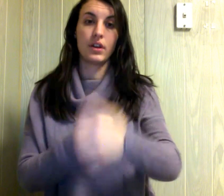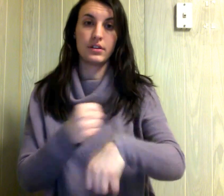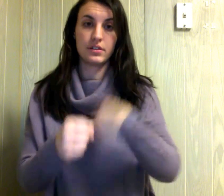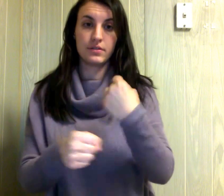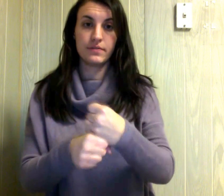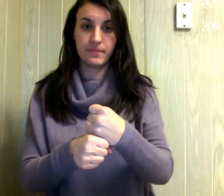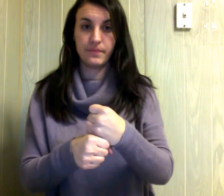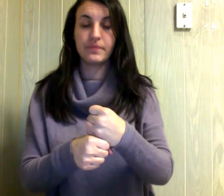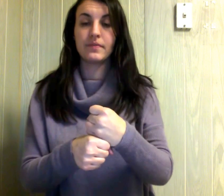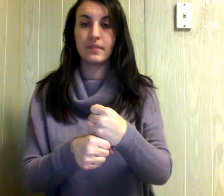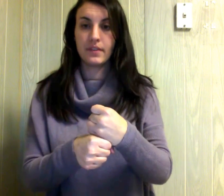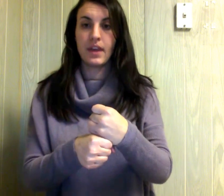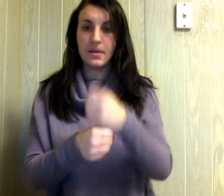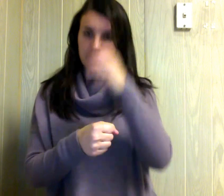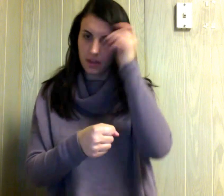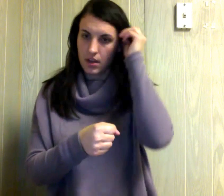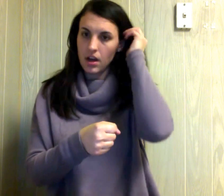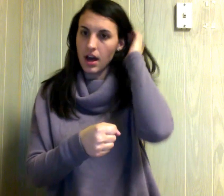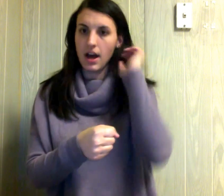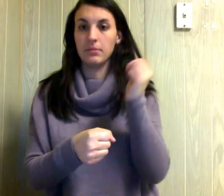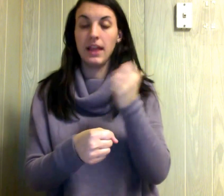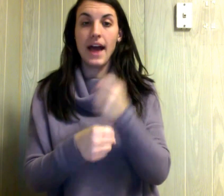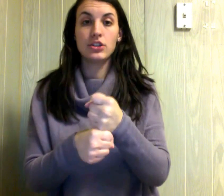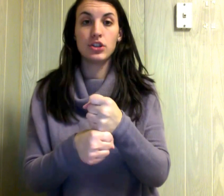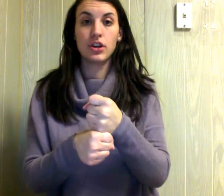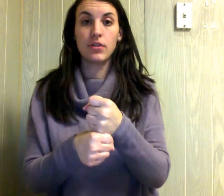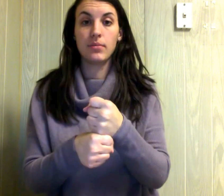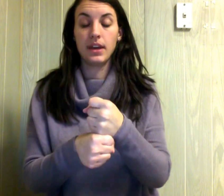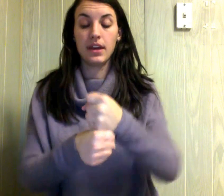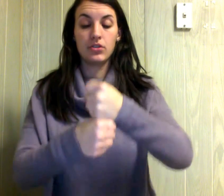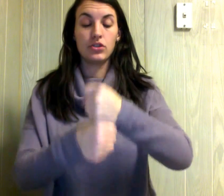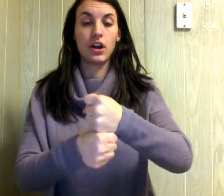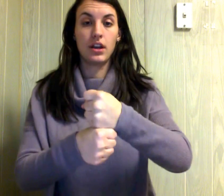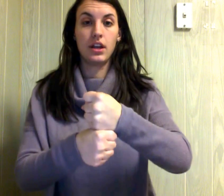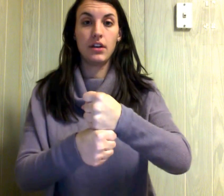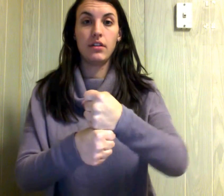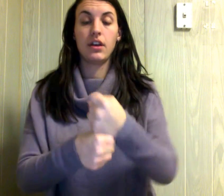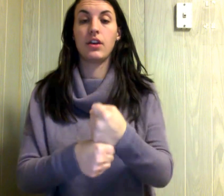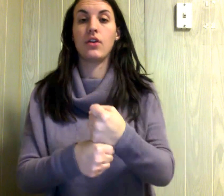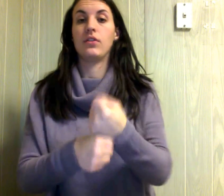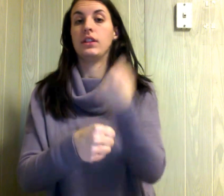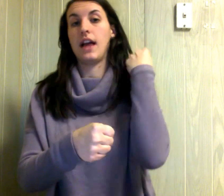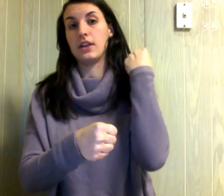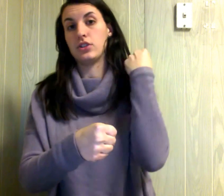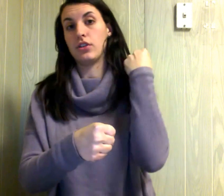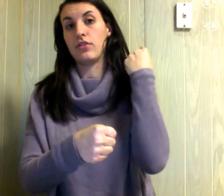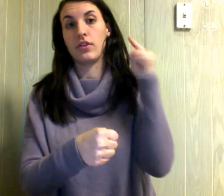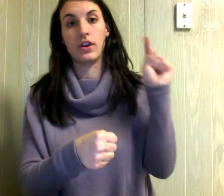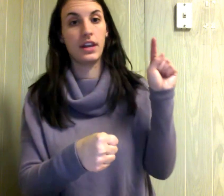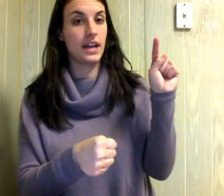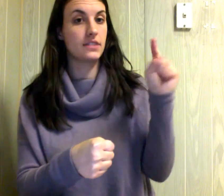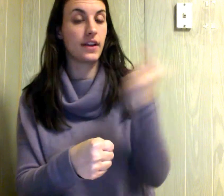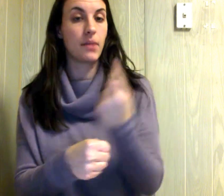years. Okay? Last year would be, you start here, and you go last year, throw your index finger